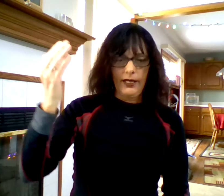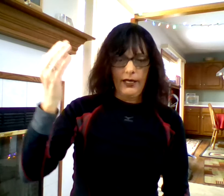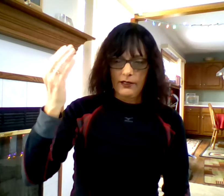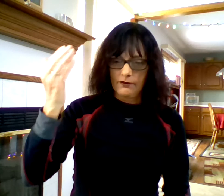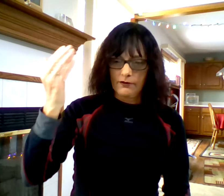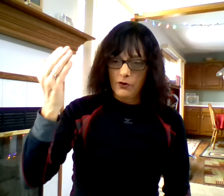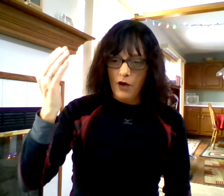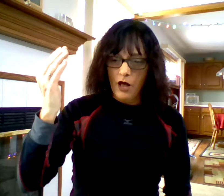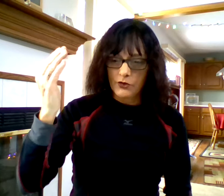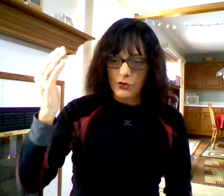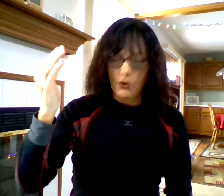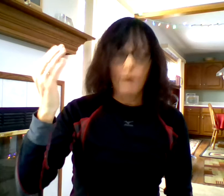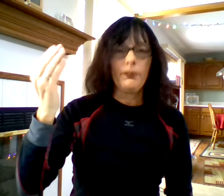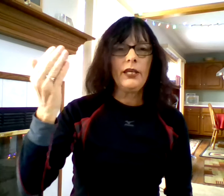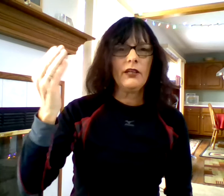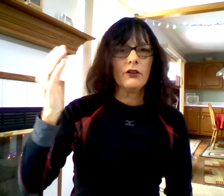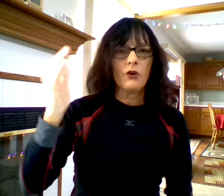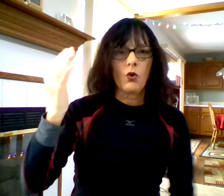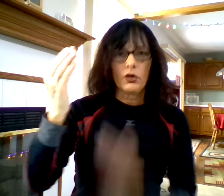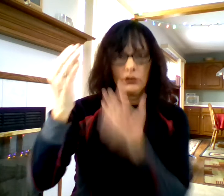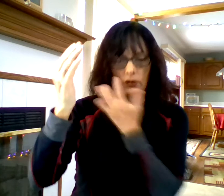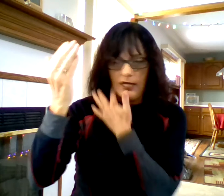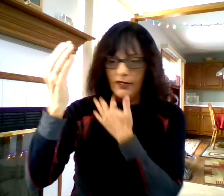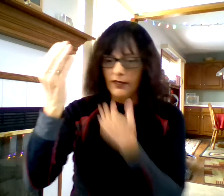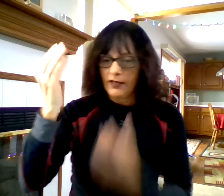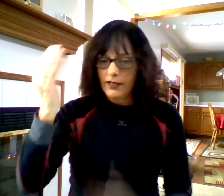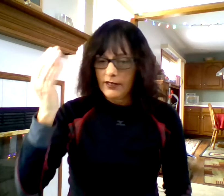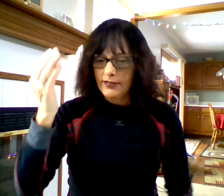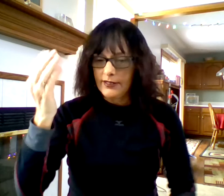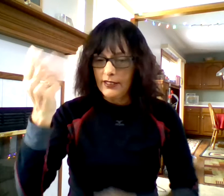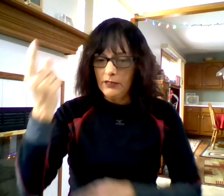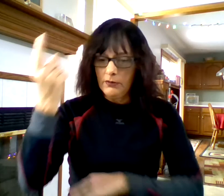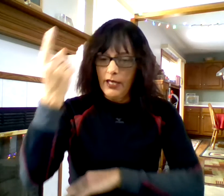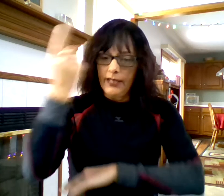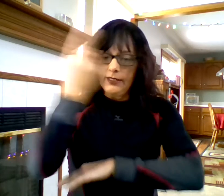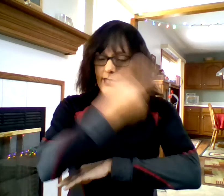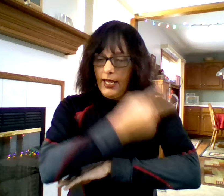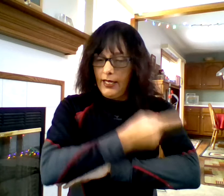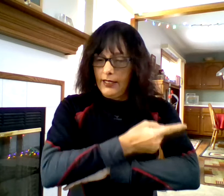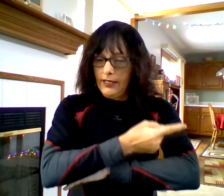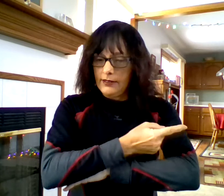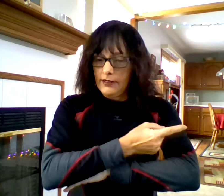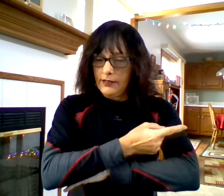like. Also appear or look like. Seem like days